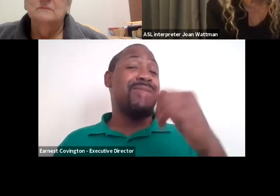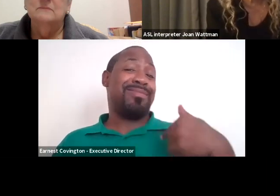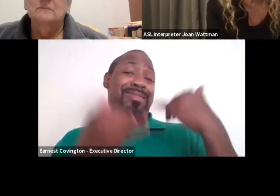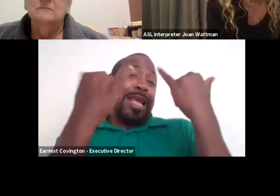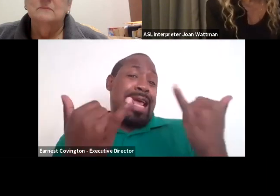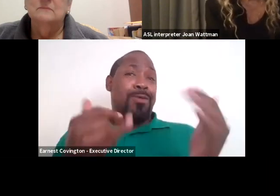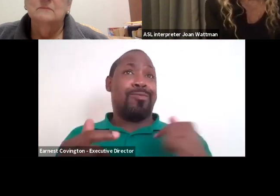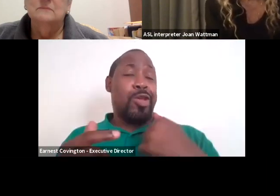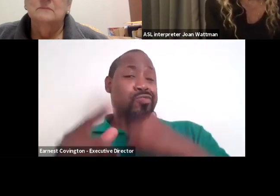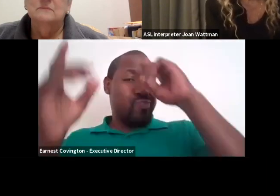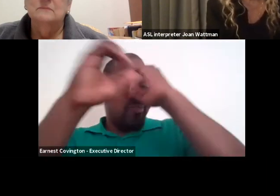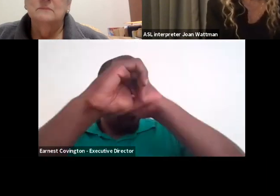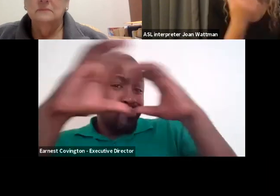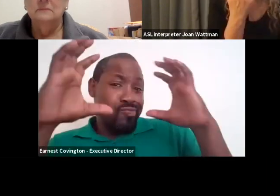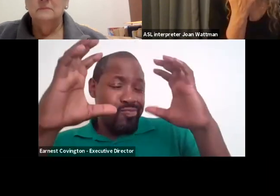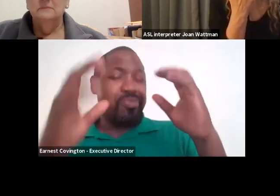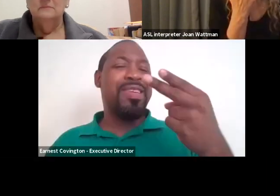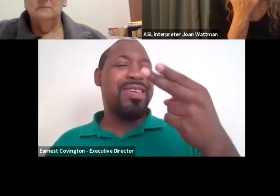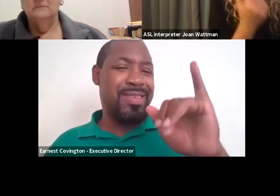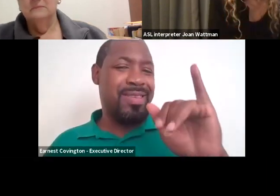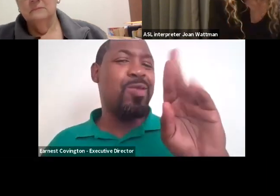look like. And